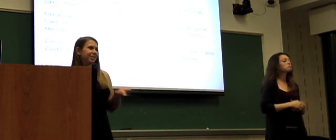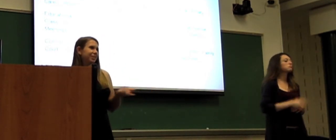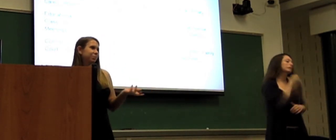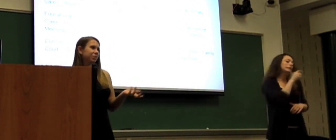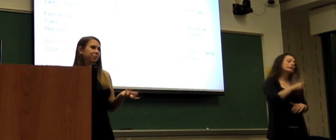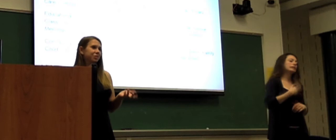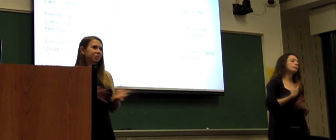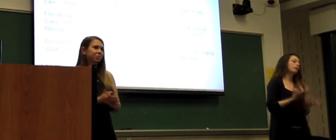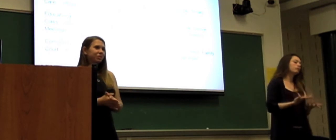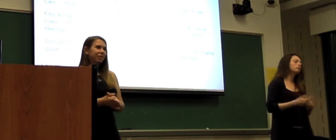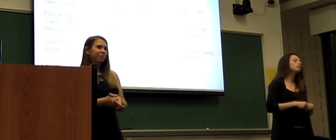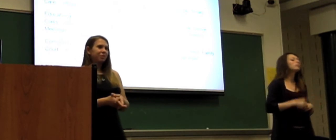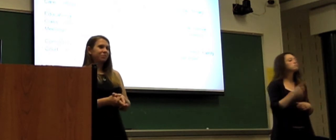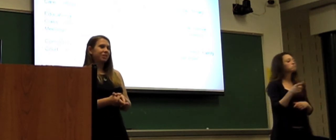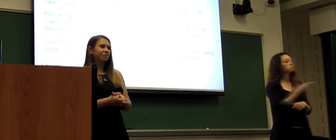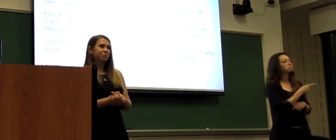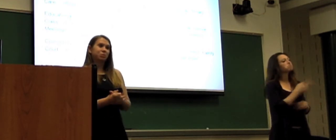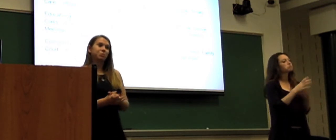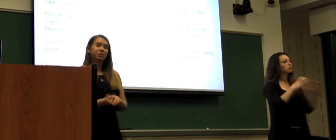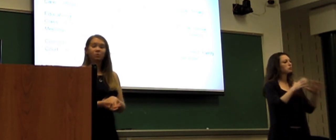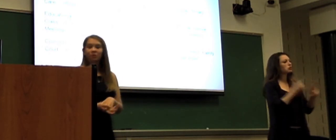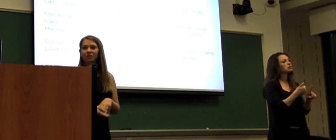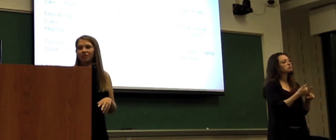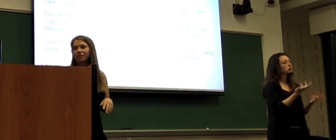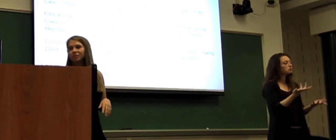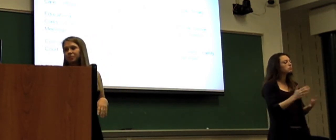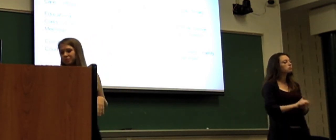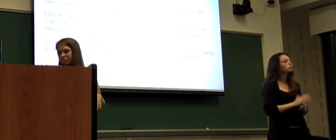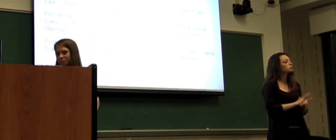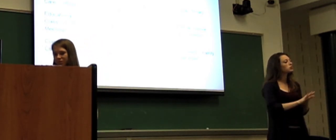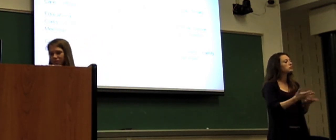me because they could pretty much communicate by themselves, which was really cool.